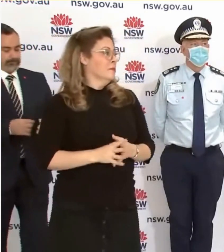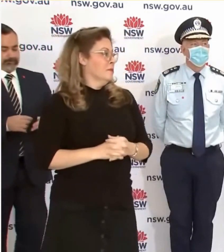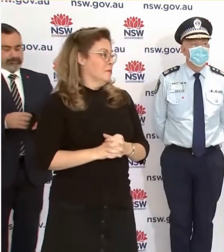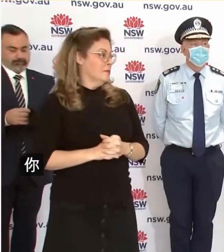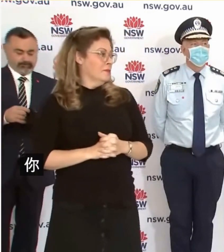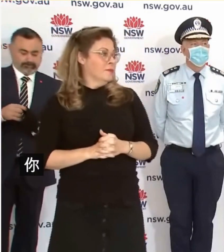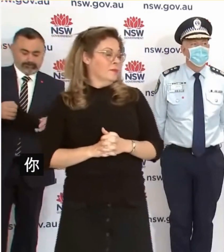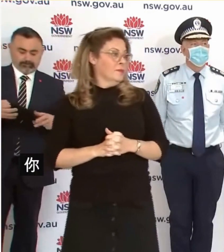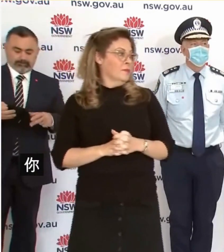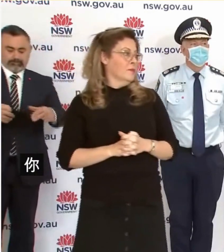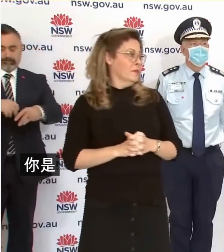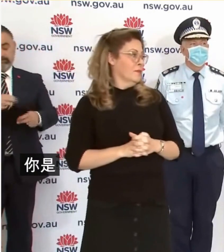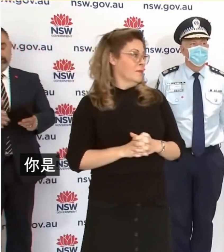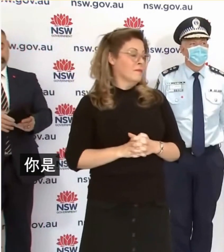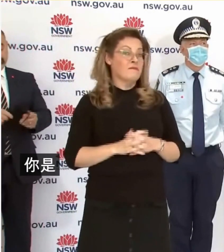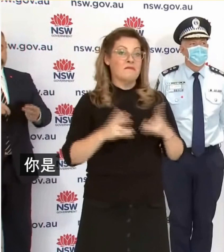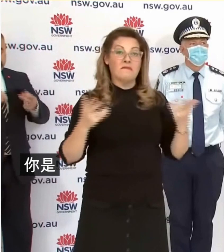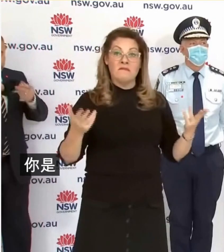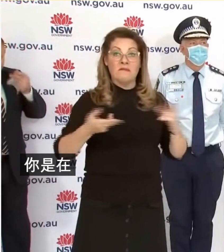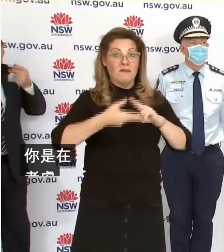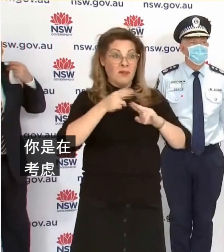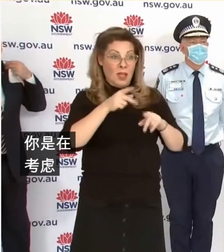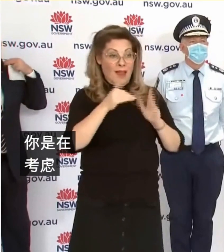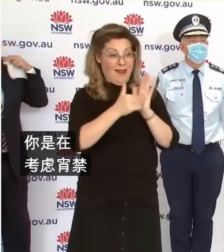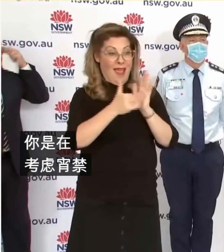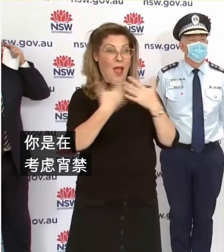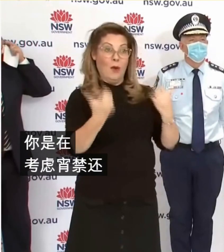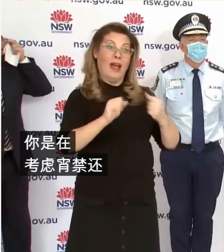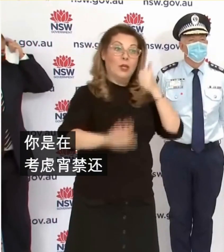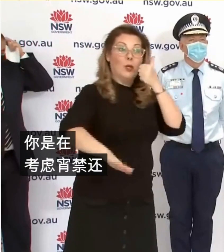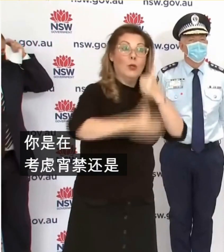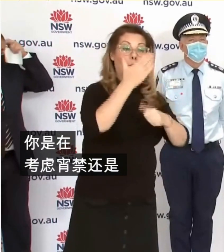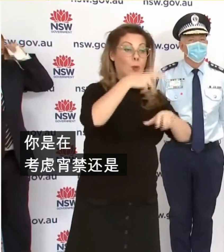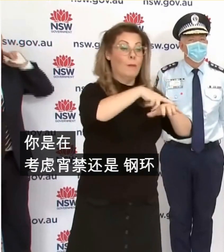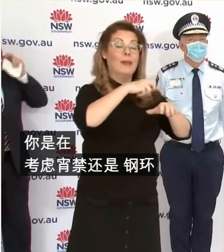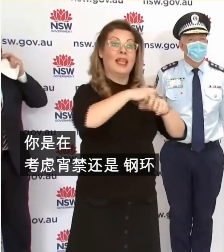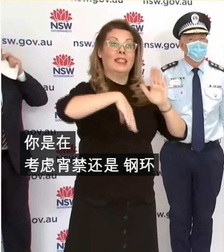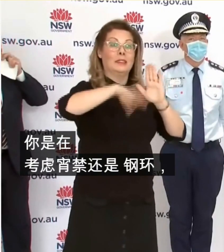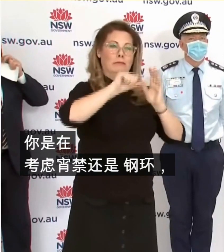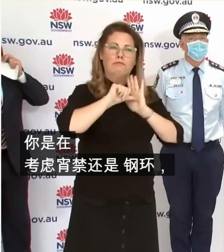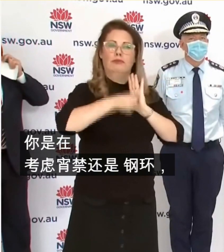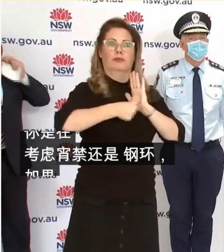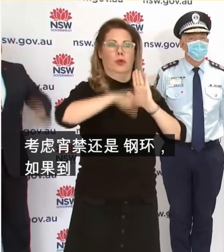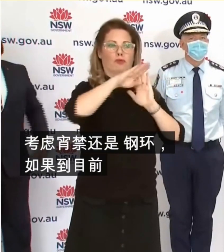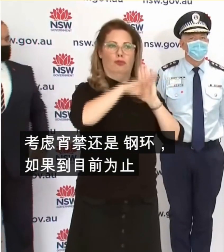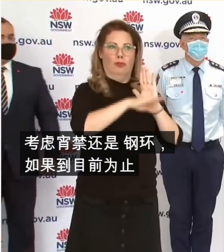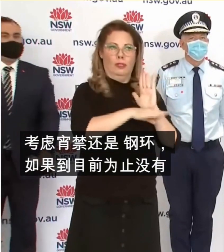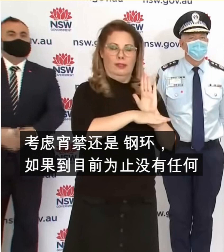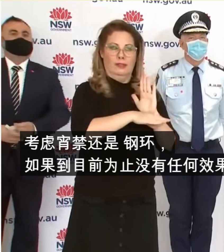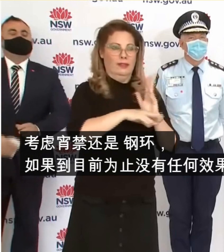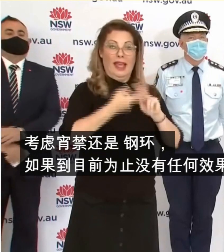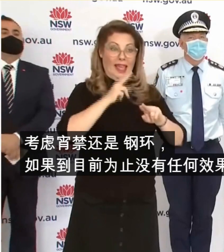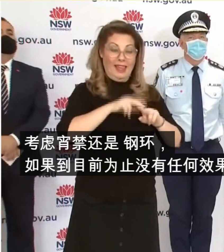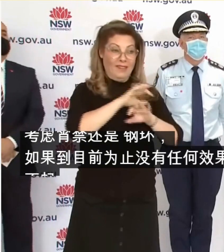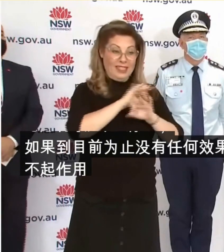If the police operation doesn't work, are you considering curfews or bring of steel?